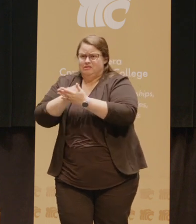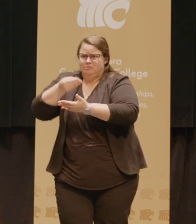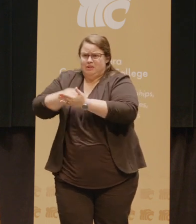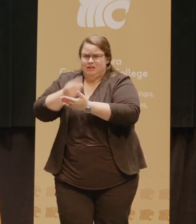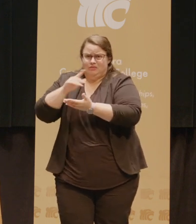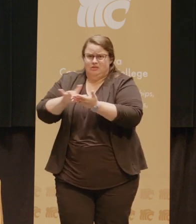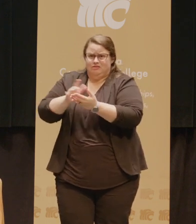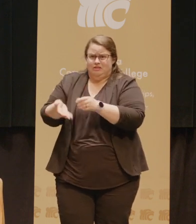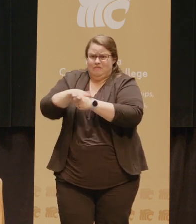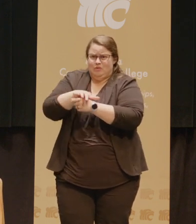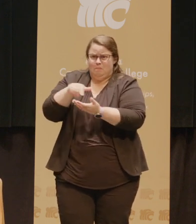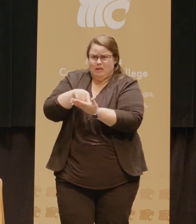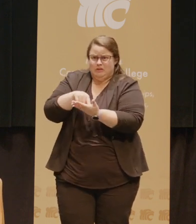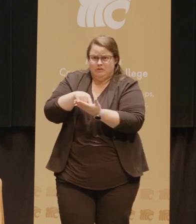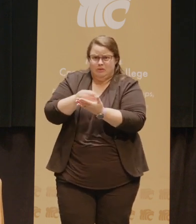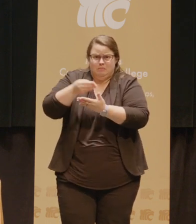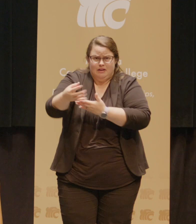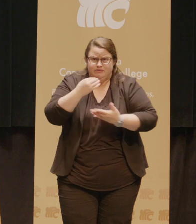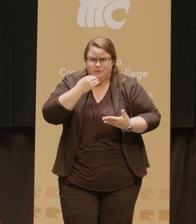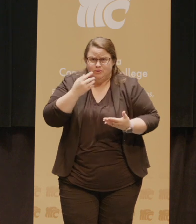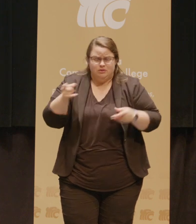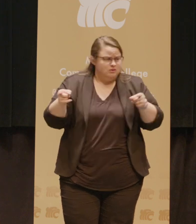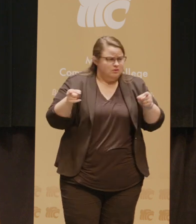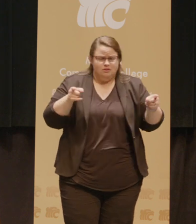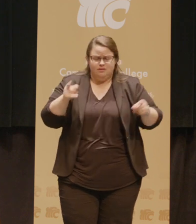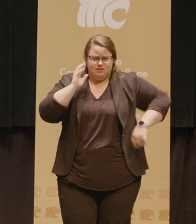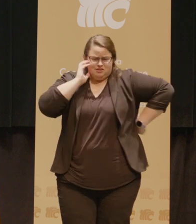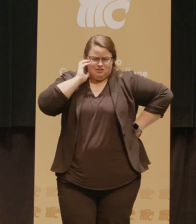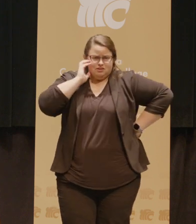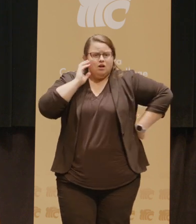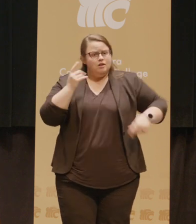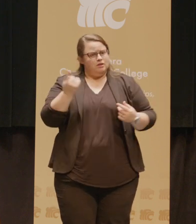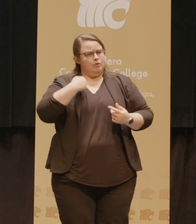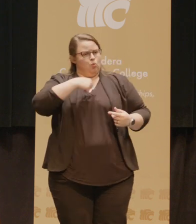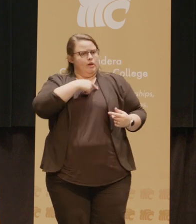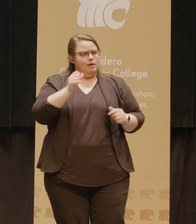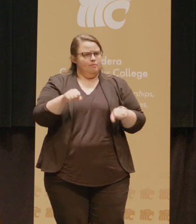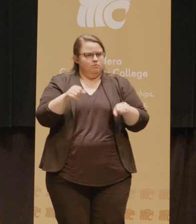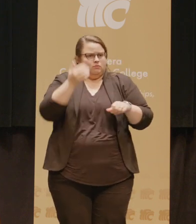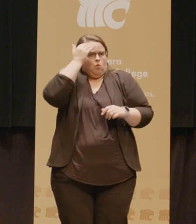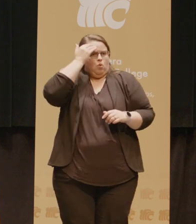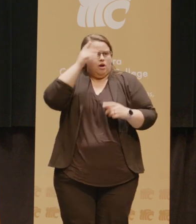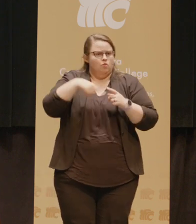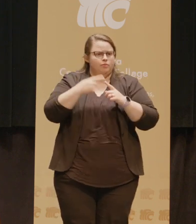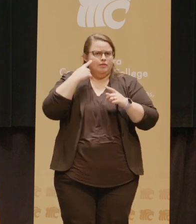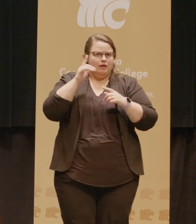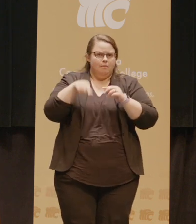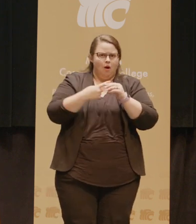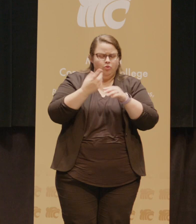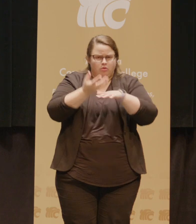the bills or buy food. So I think that's something that we can be aware of when we're thinking about the deadlines and if we